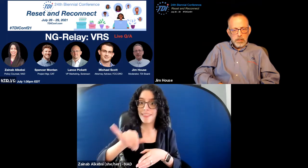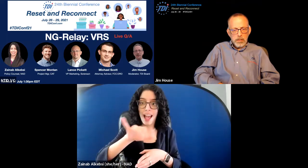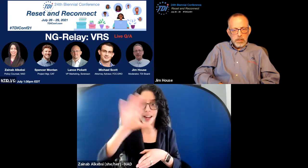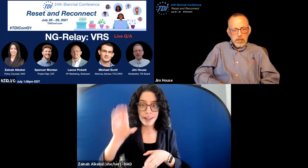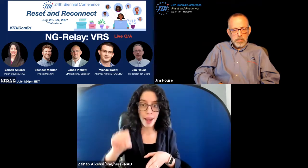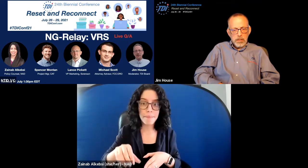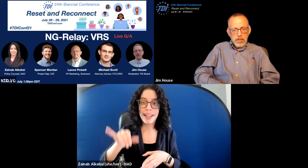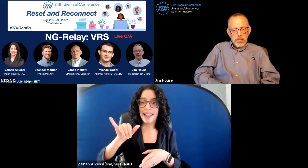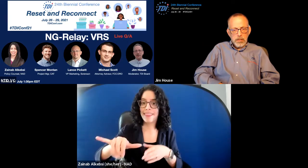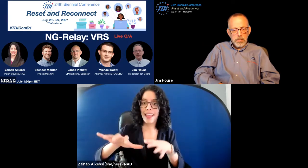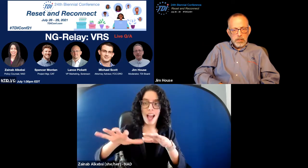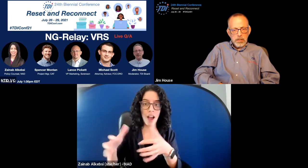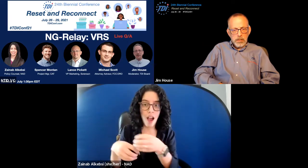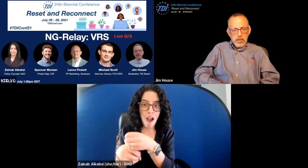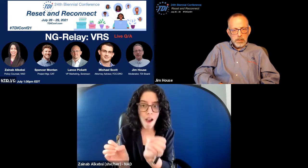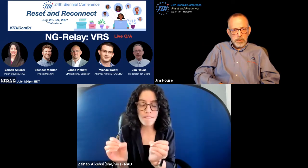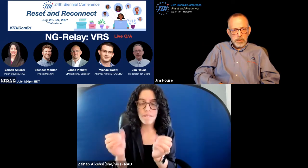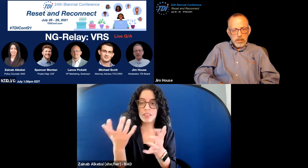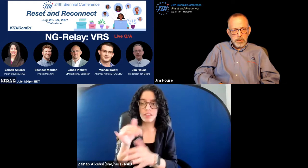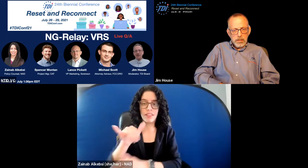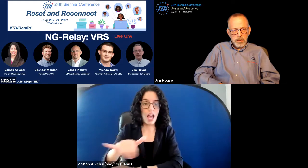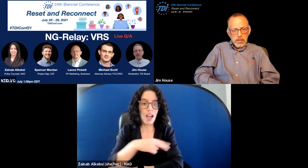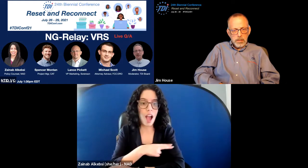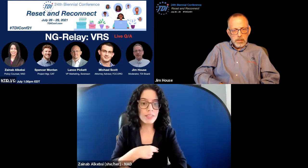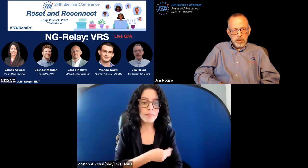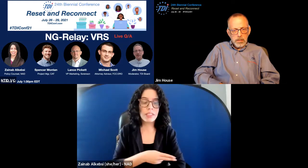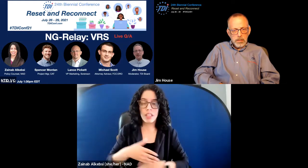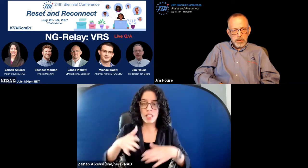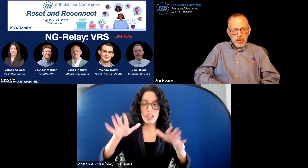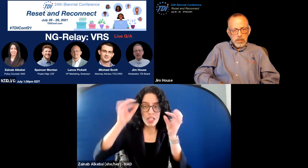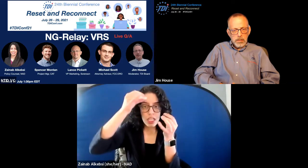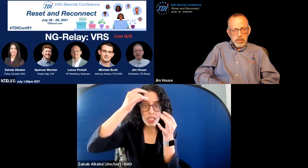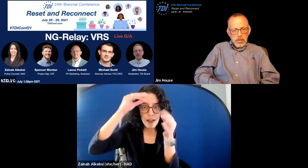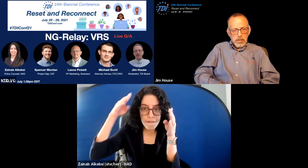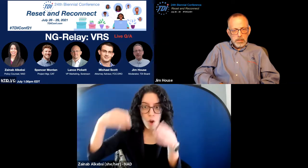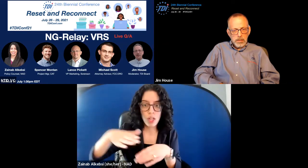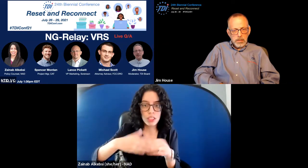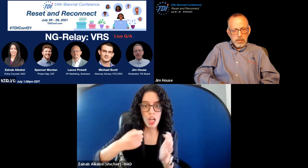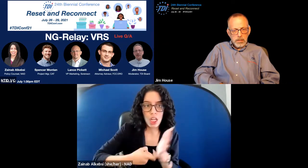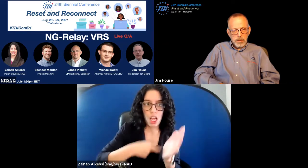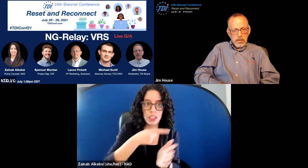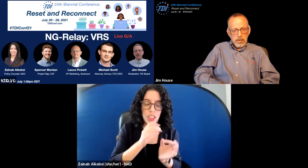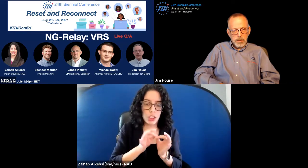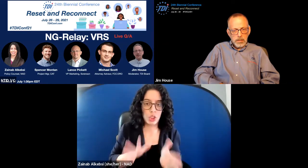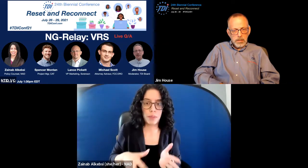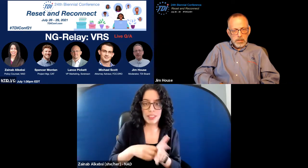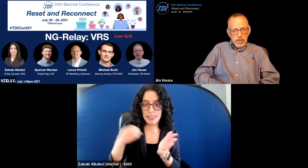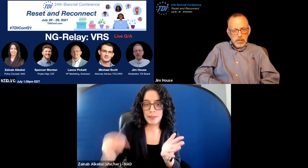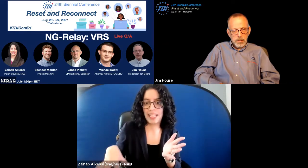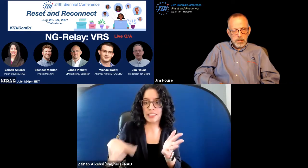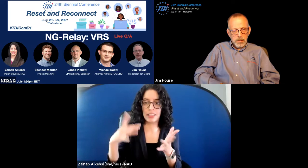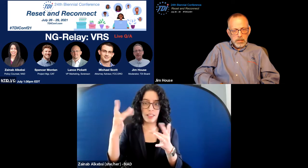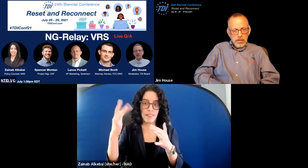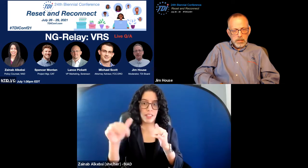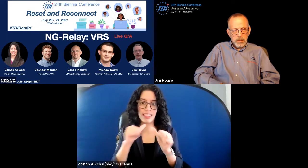of that person, that company, that office, that hospital, having to worry so much about costs